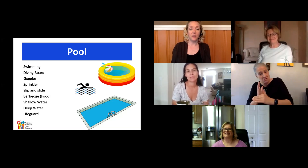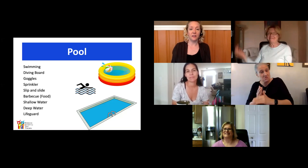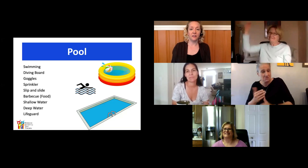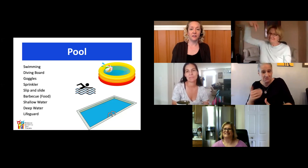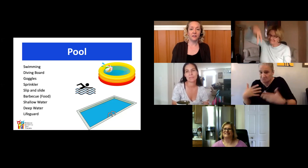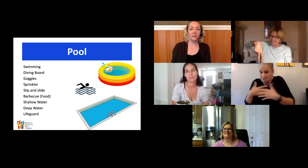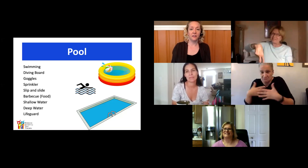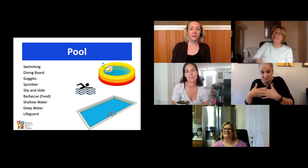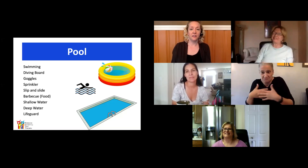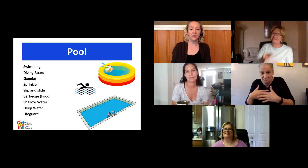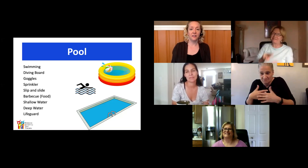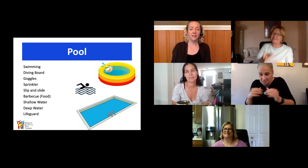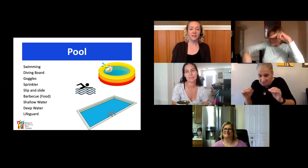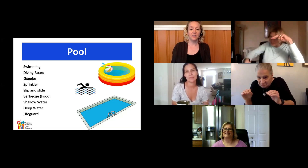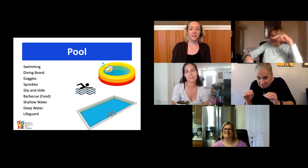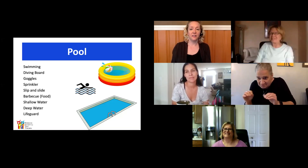Okay.